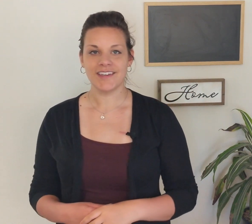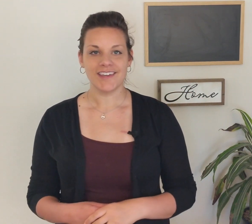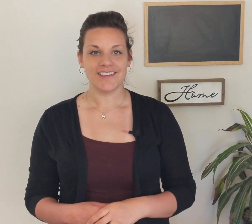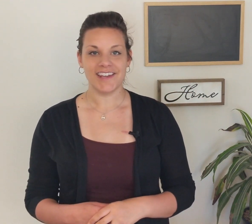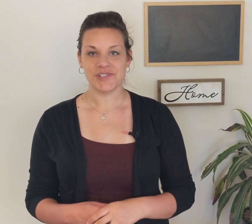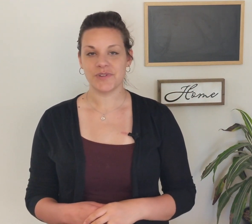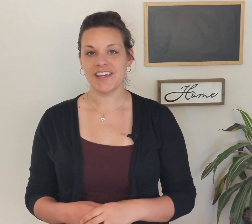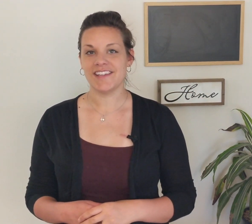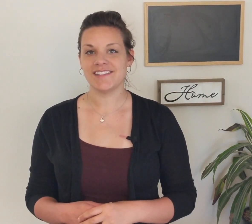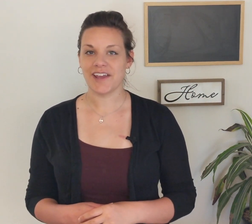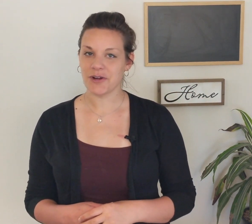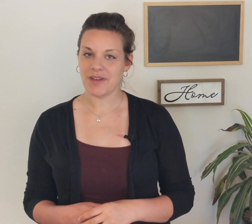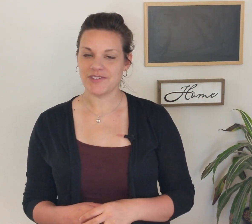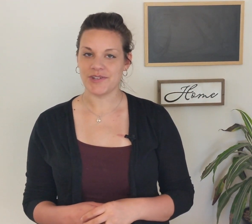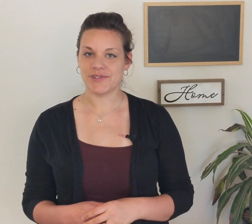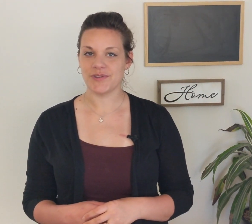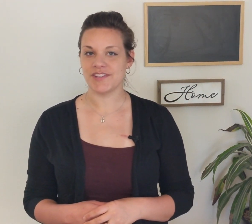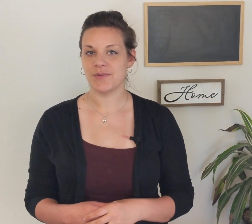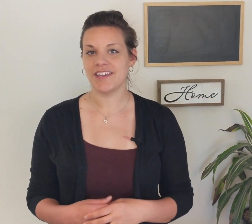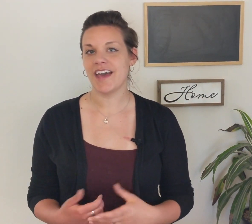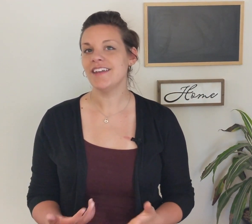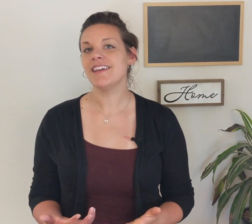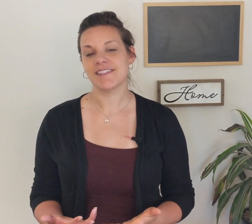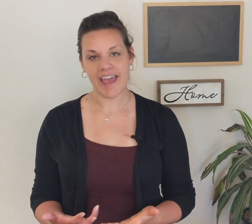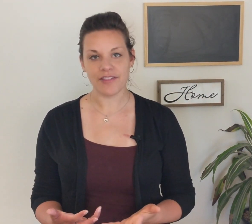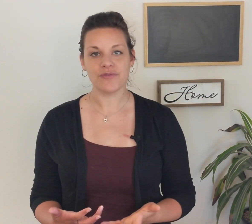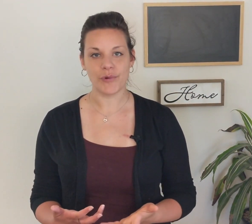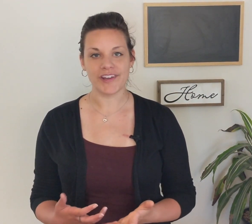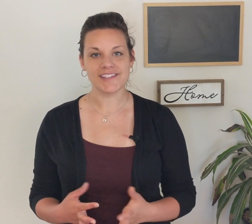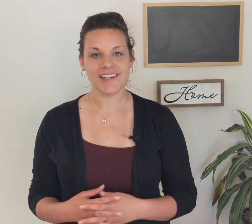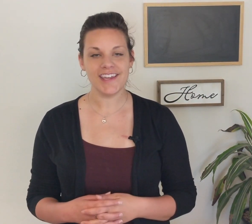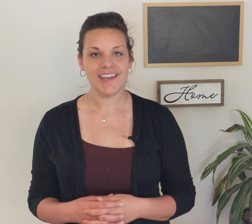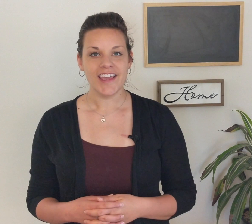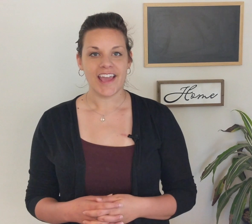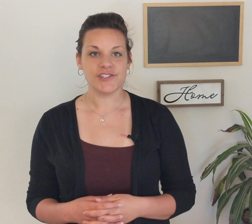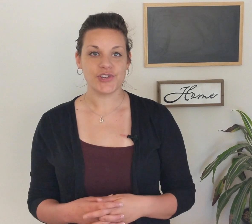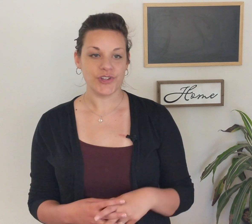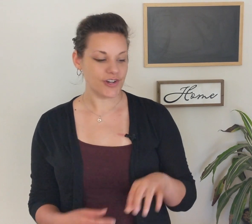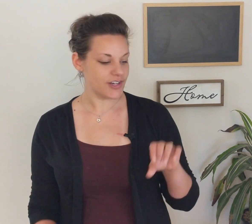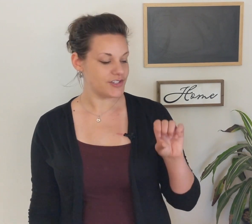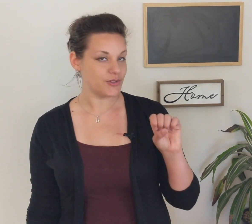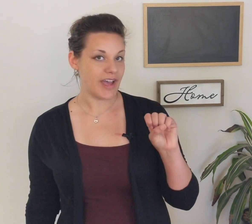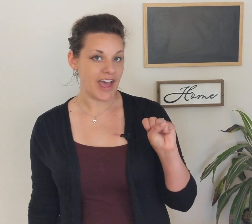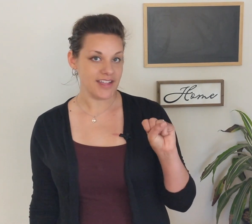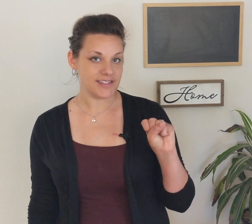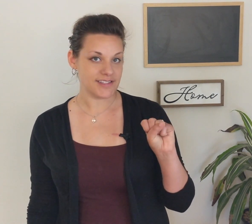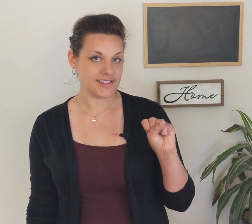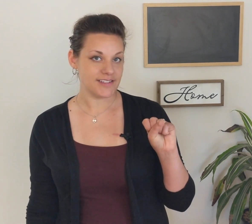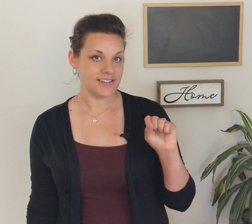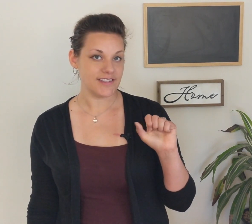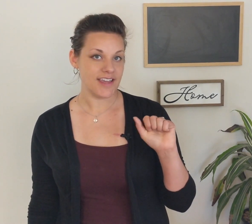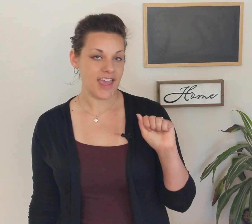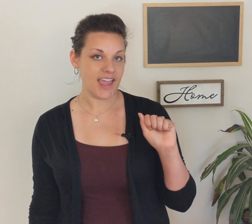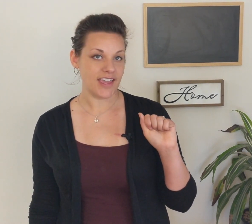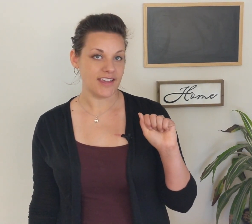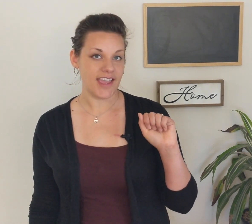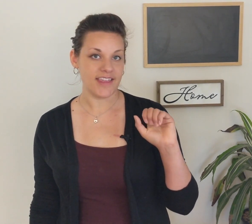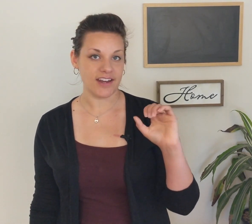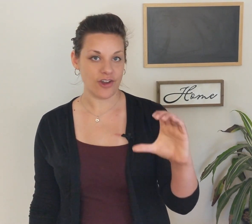The next one is Sacramento. So this one again is a California city. And so you're gonna do S, A, and then go